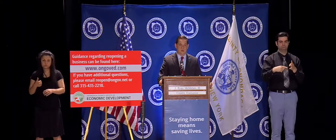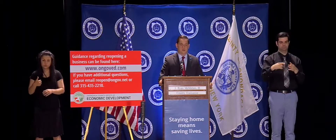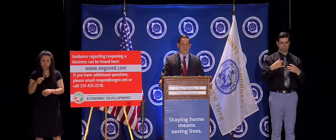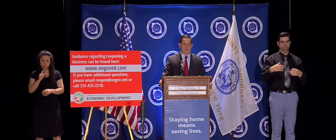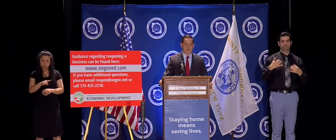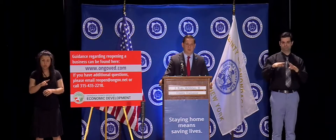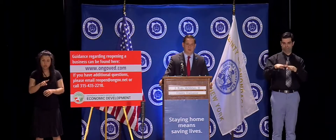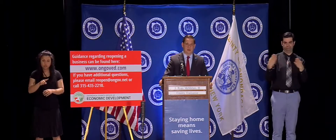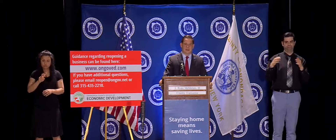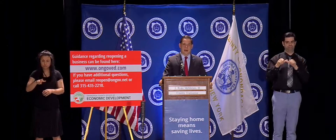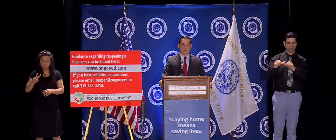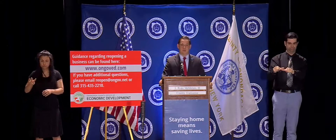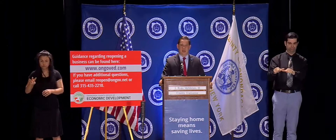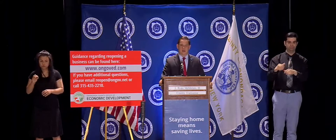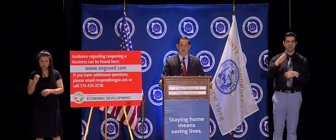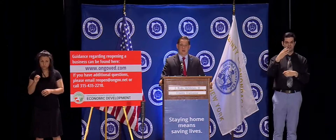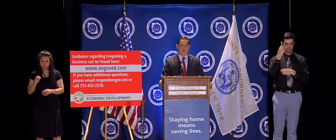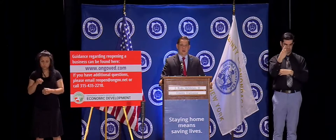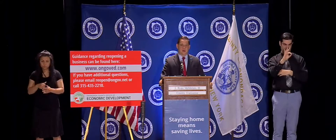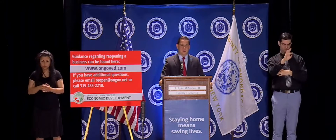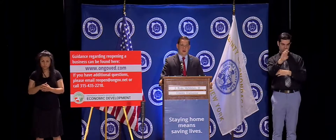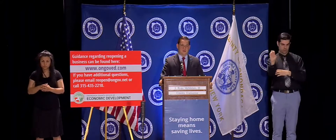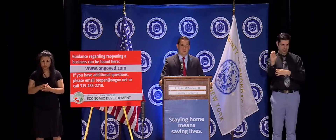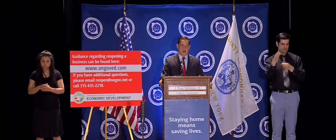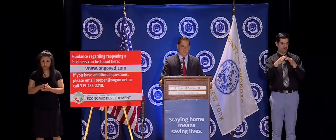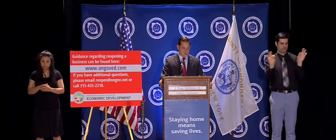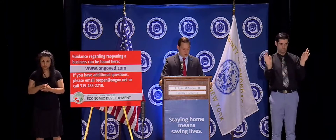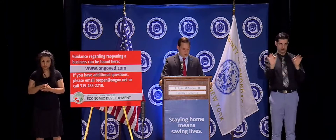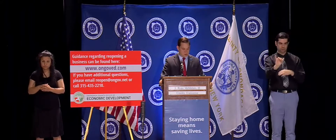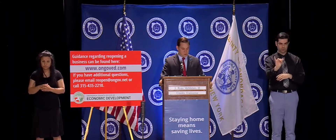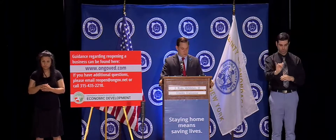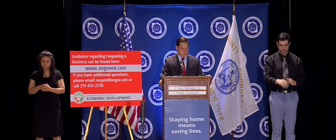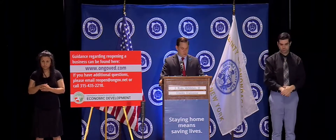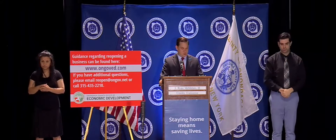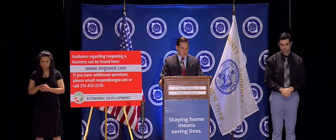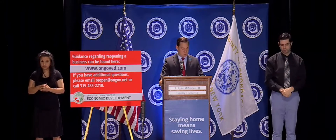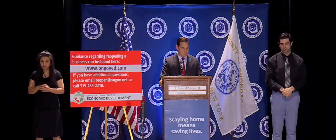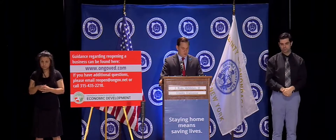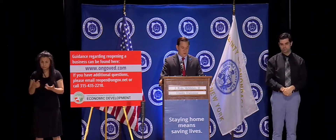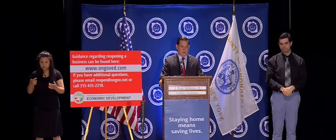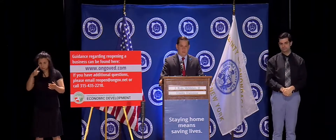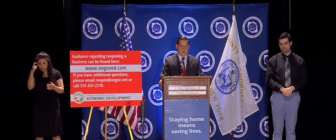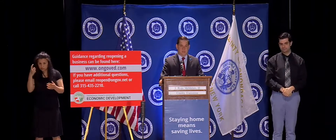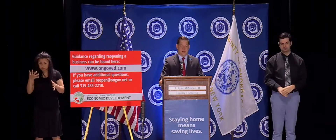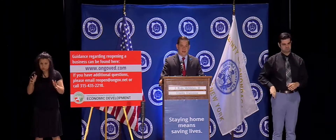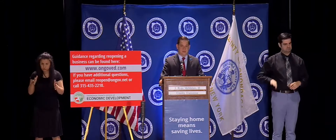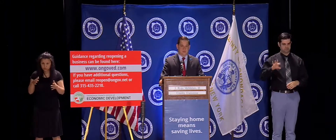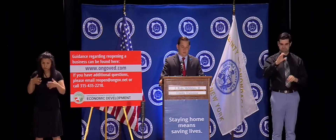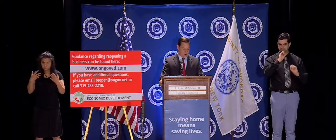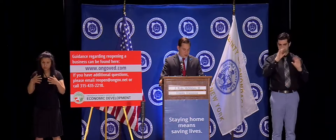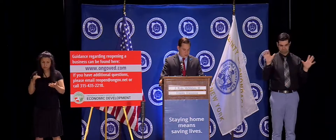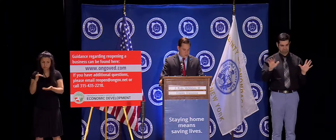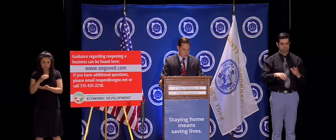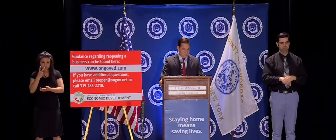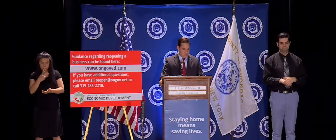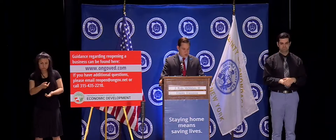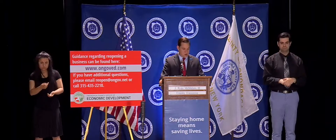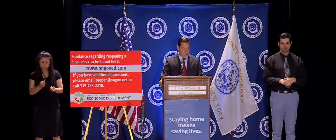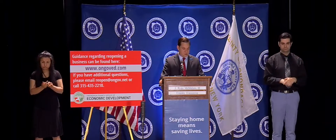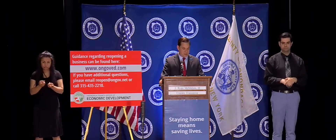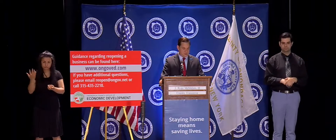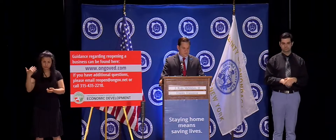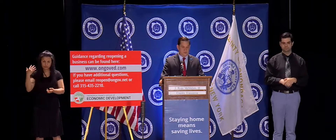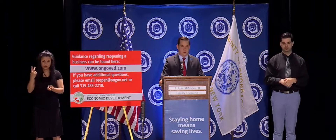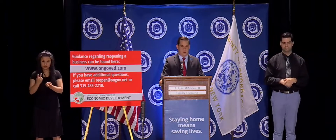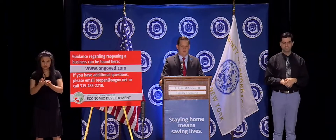your traditional gap in child care for your household, you'll be, you probably had plans beforehand. So